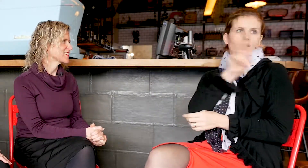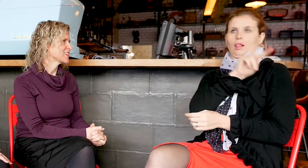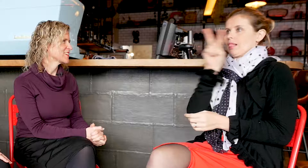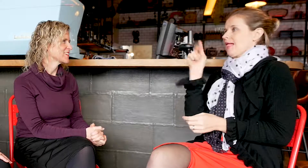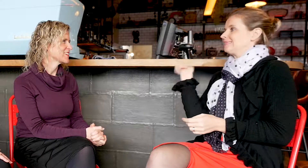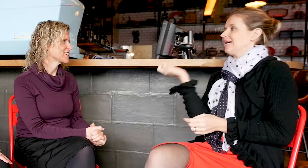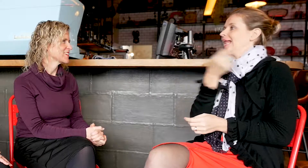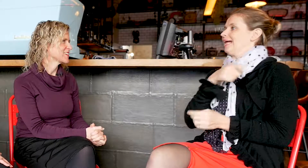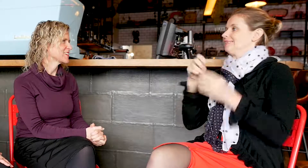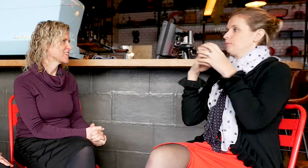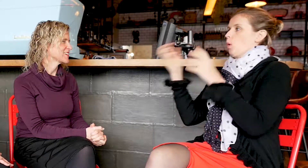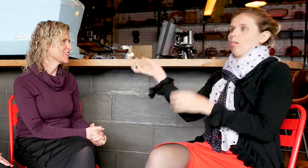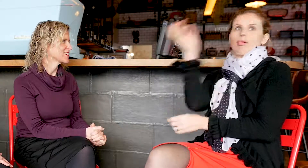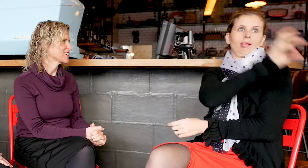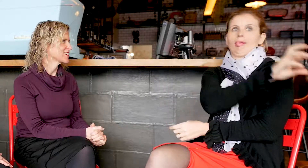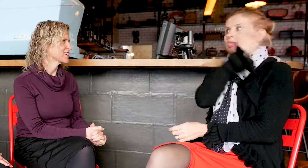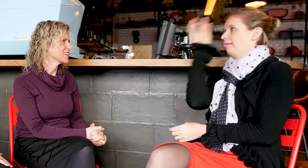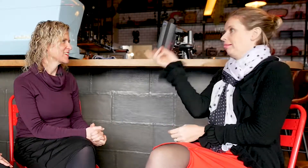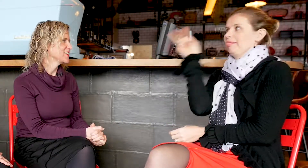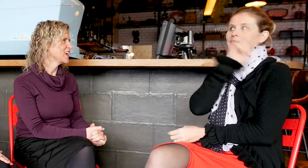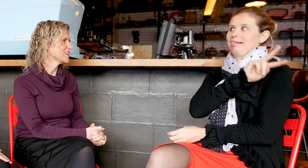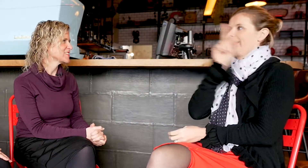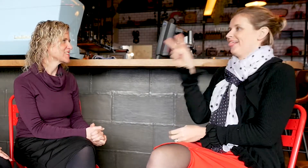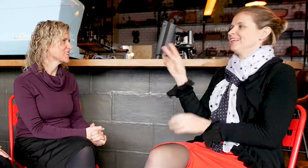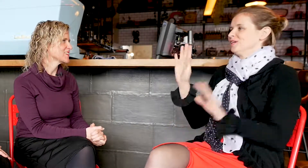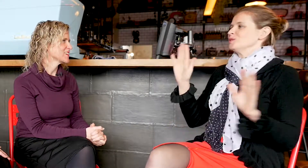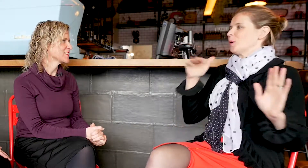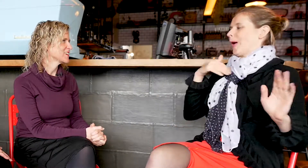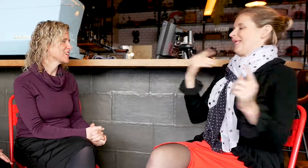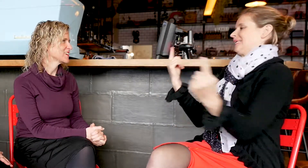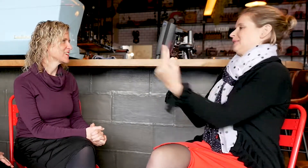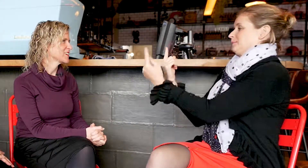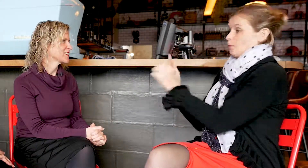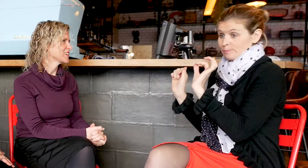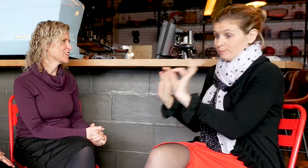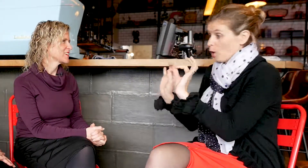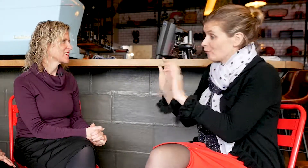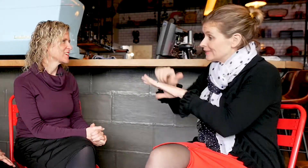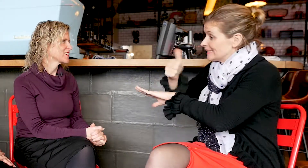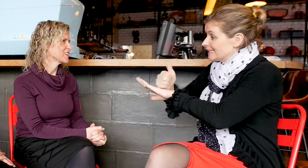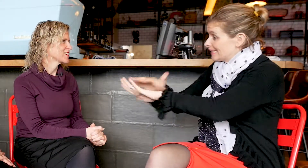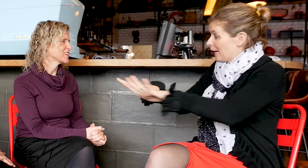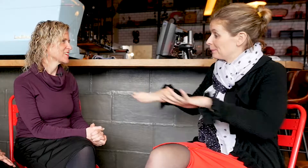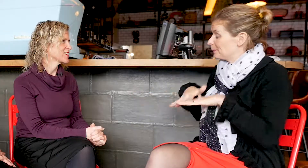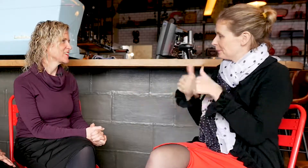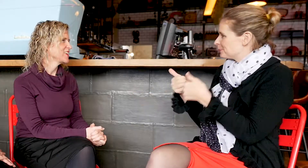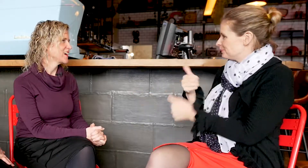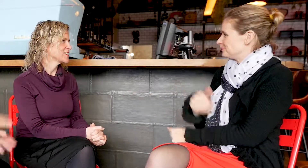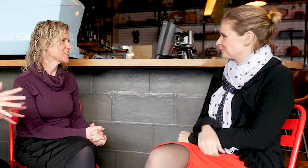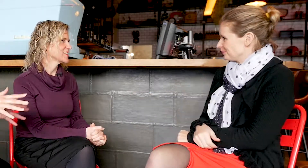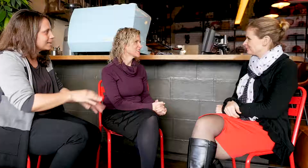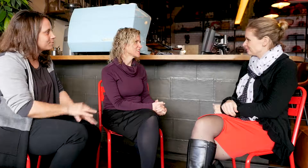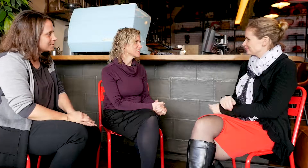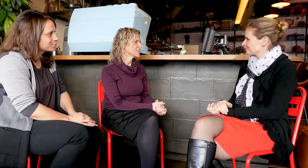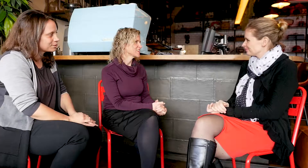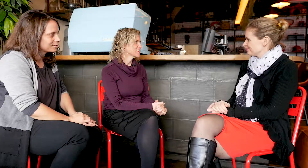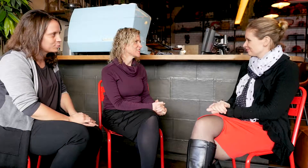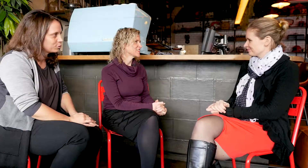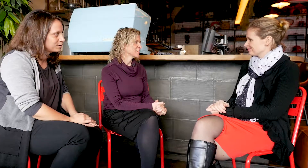side, we'd be playing a tennis match. Yes. We'd be following the ball backward and forward. So yes. The setup is absolutely perfect.